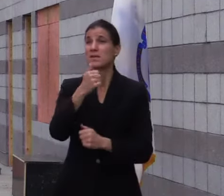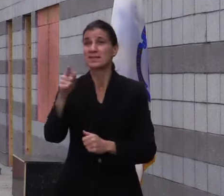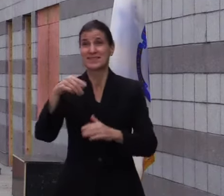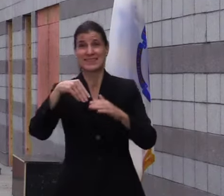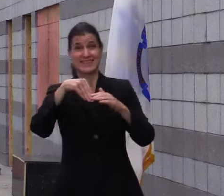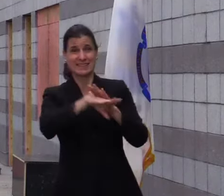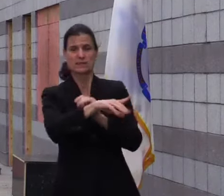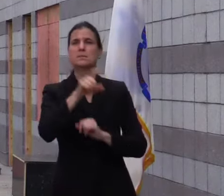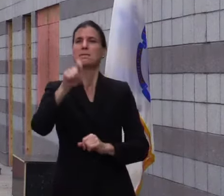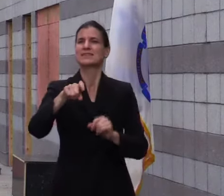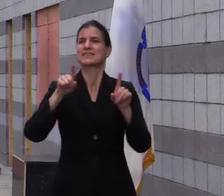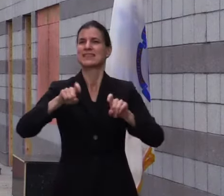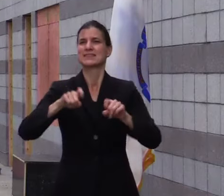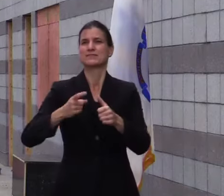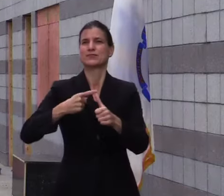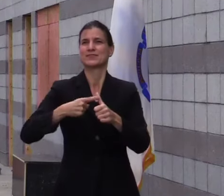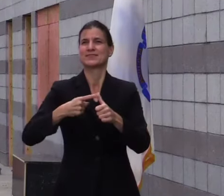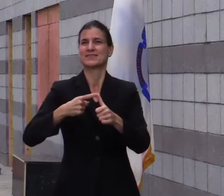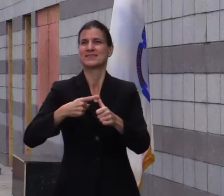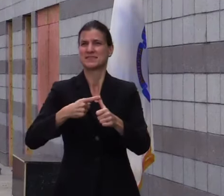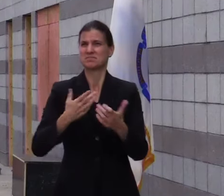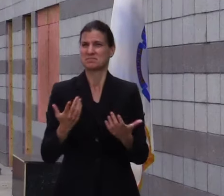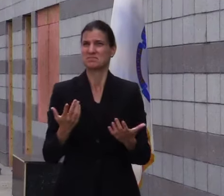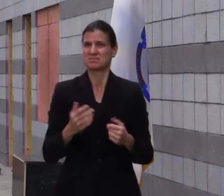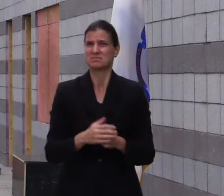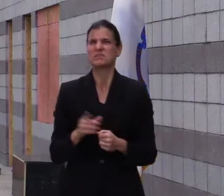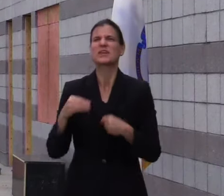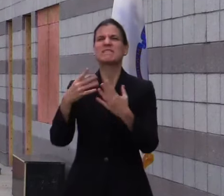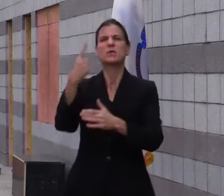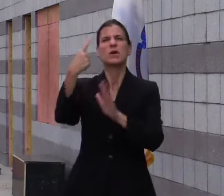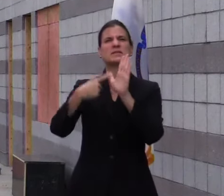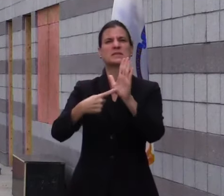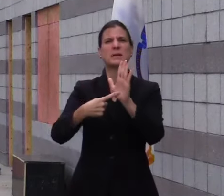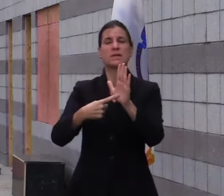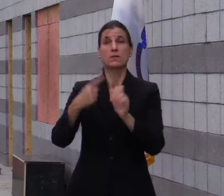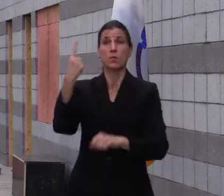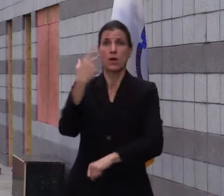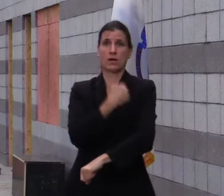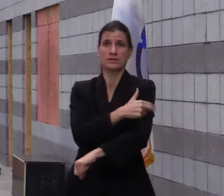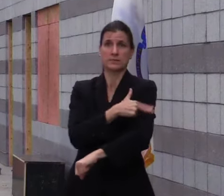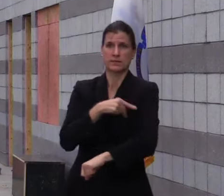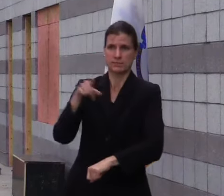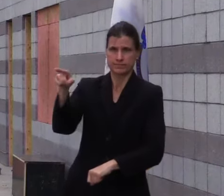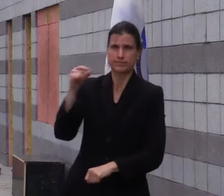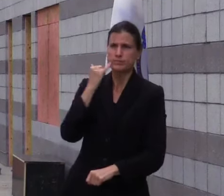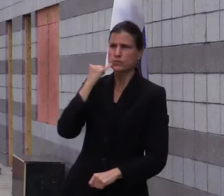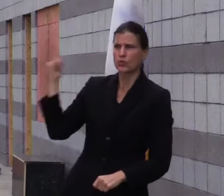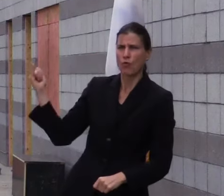Massachusetts that was on this morning's call with us that said they had